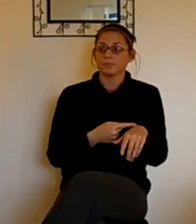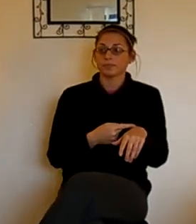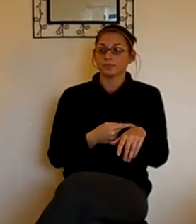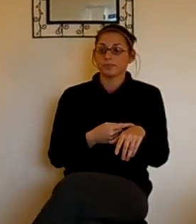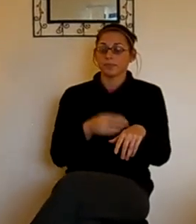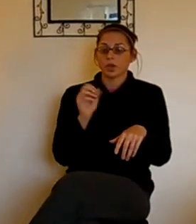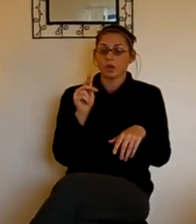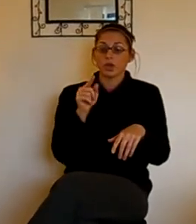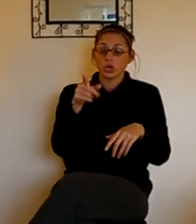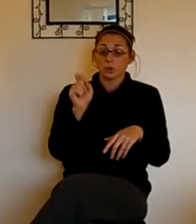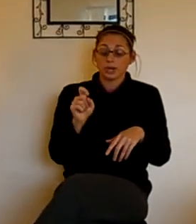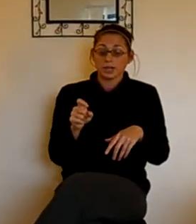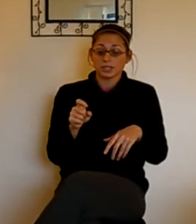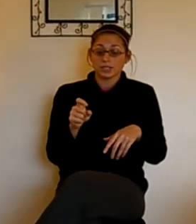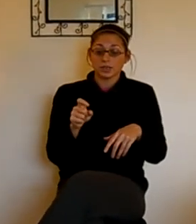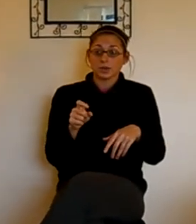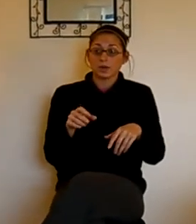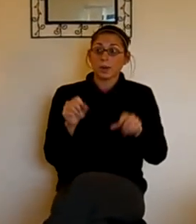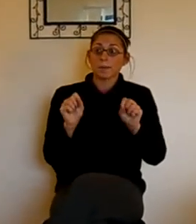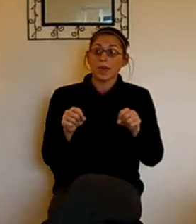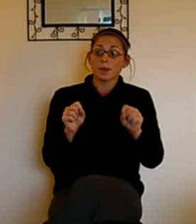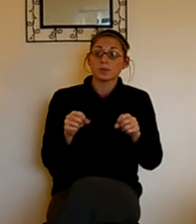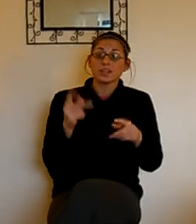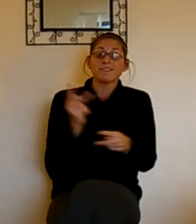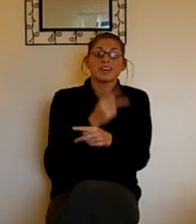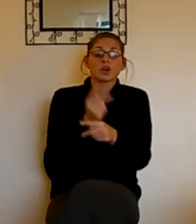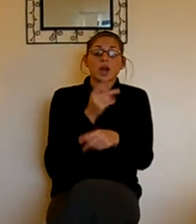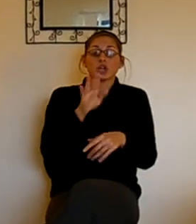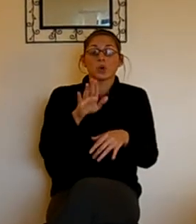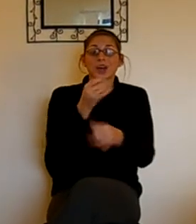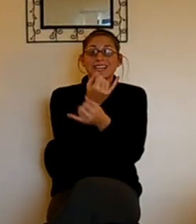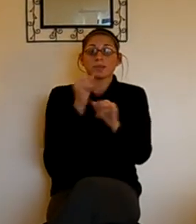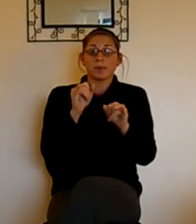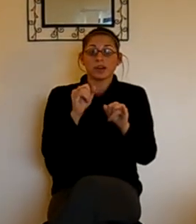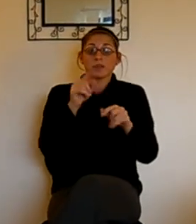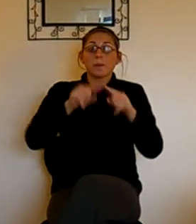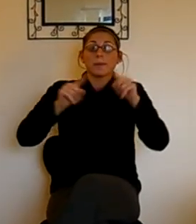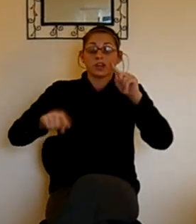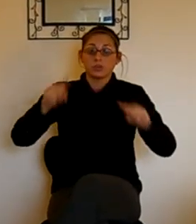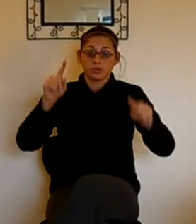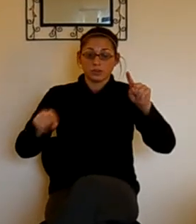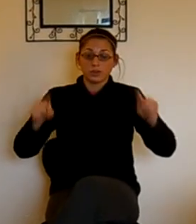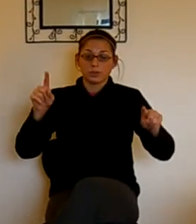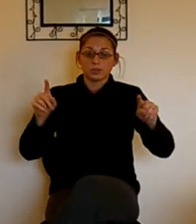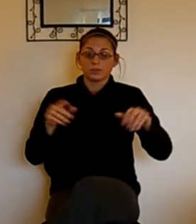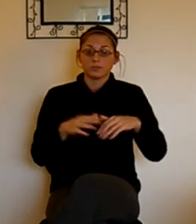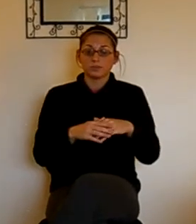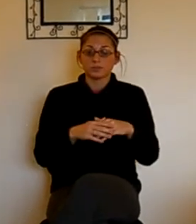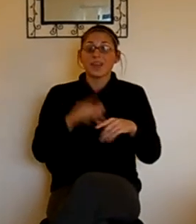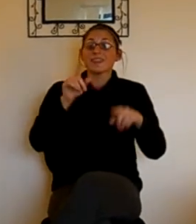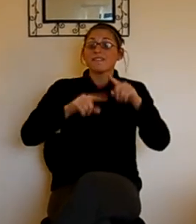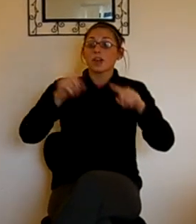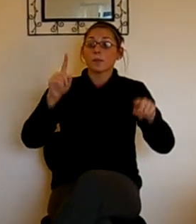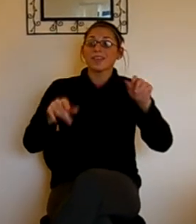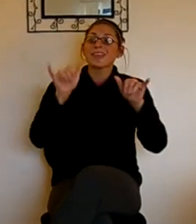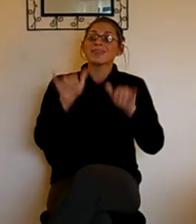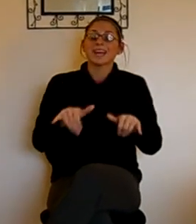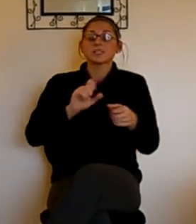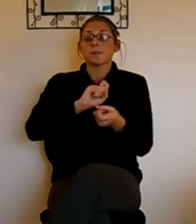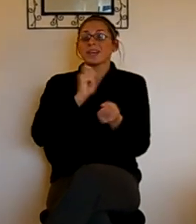Okay, you need to be able to figure out what your independent variable is. Your independent variable is the variable that's manipulated. It's whatever